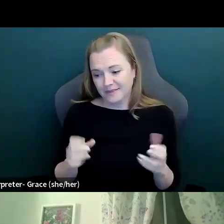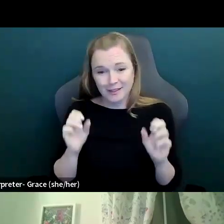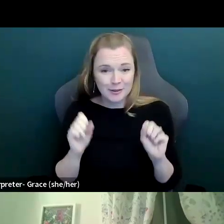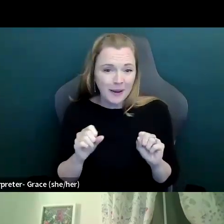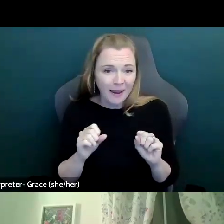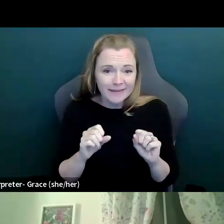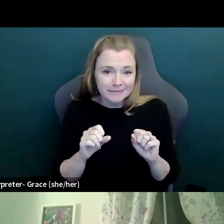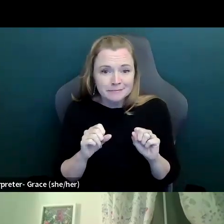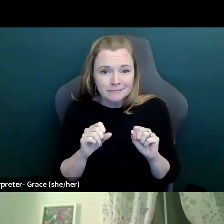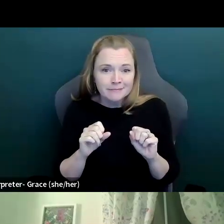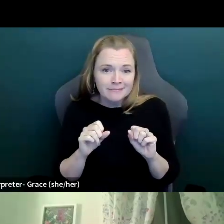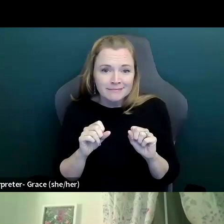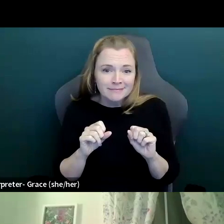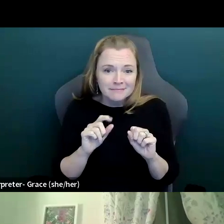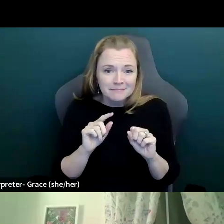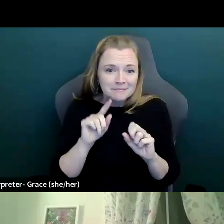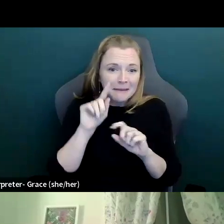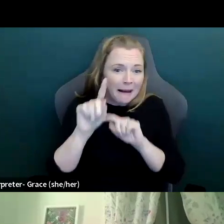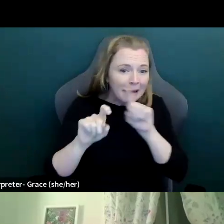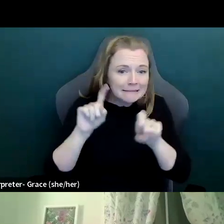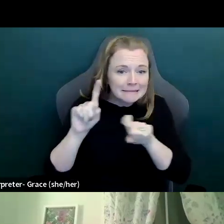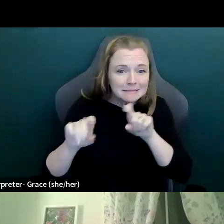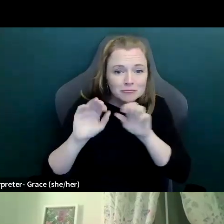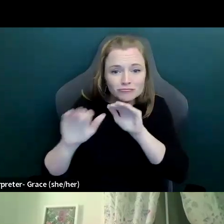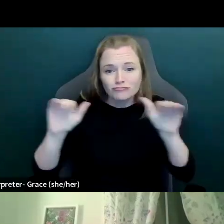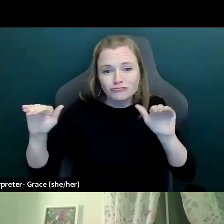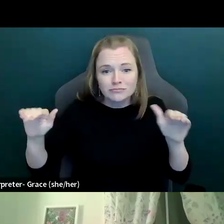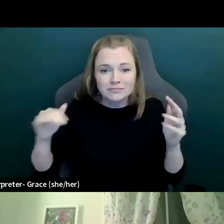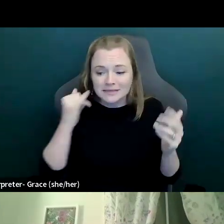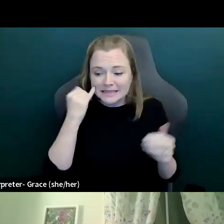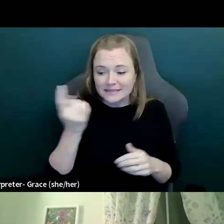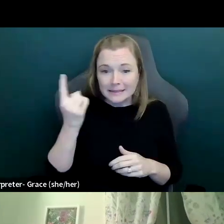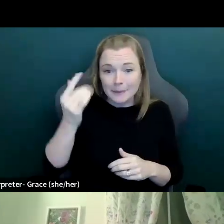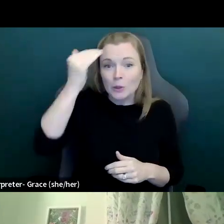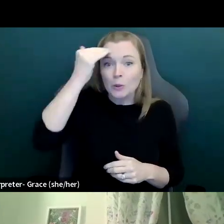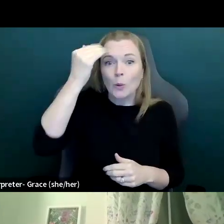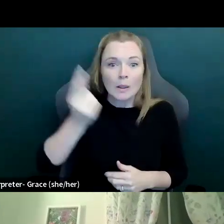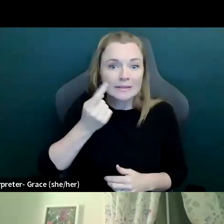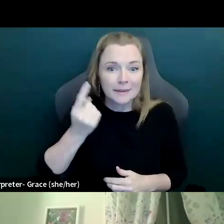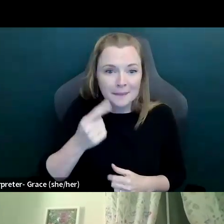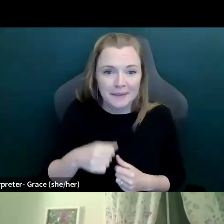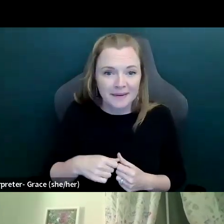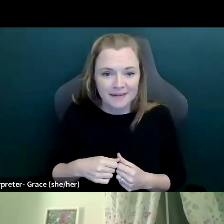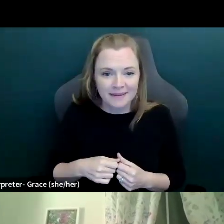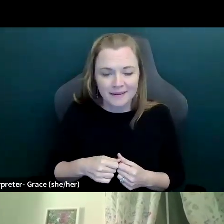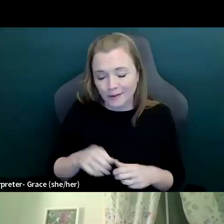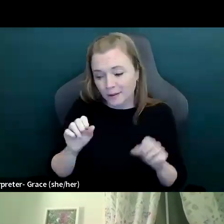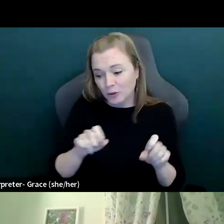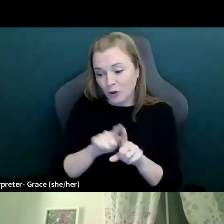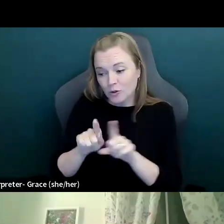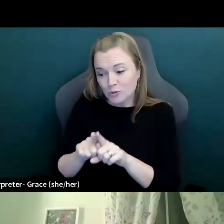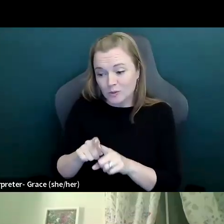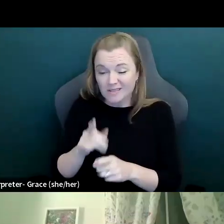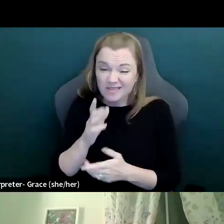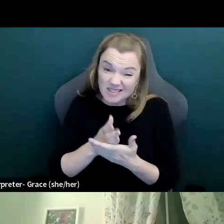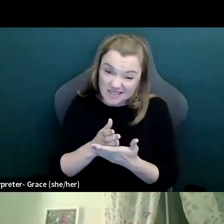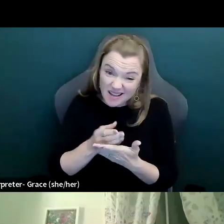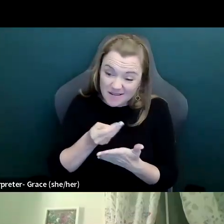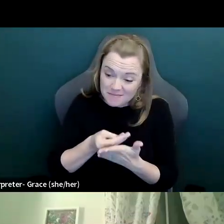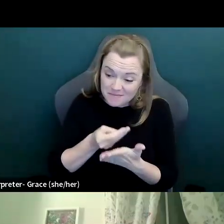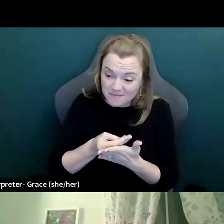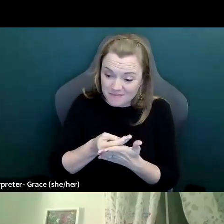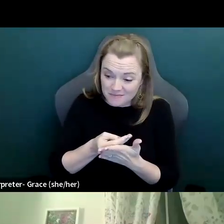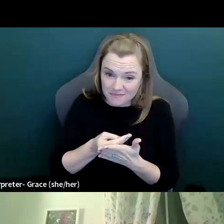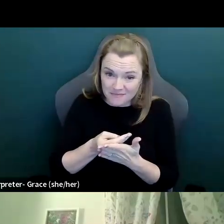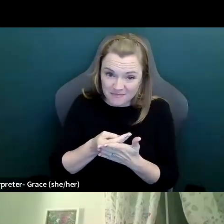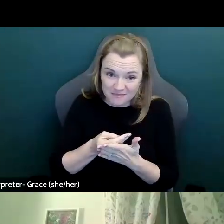around, post that question if somebody, you know, knows of anybody. You could also, there's some money in the budget that you